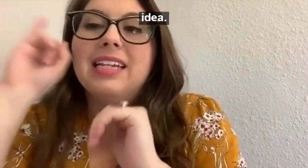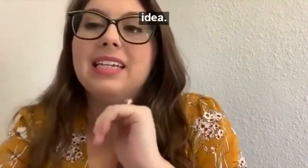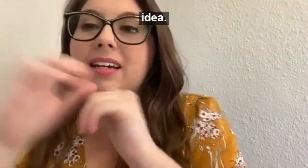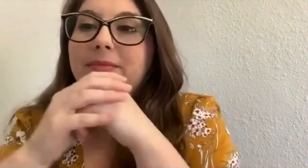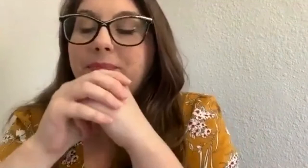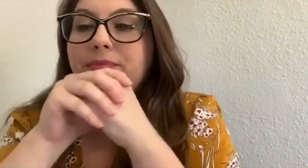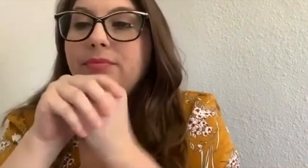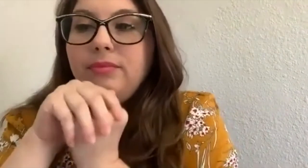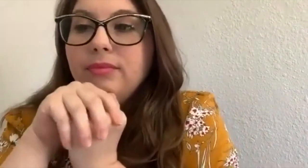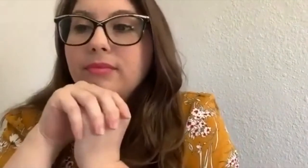idea.